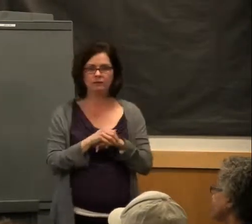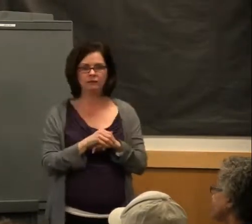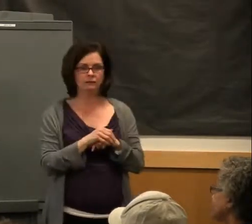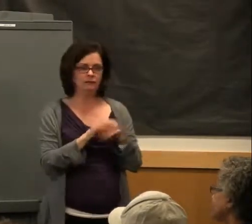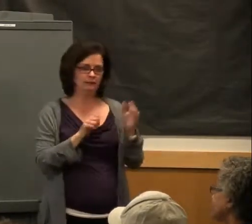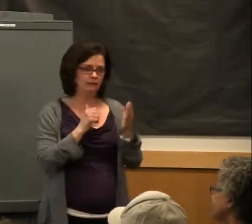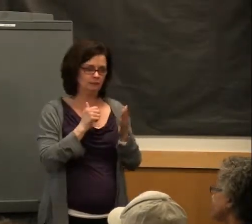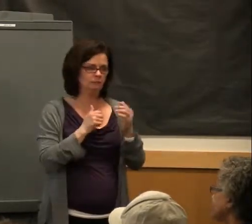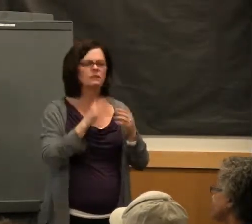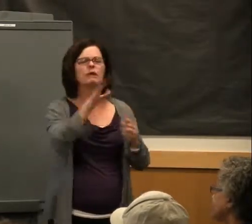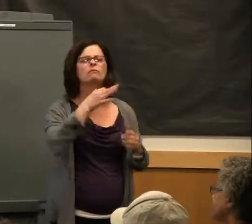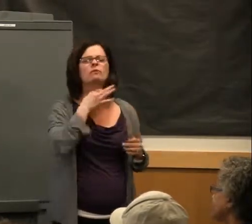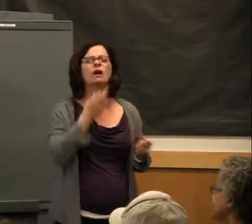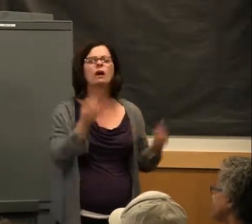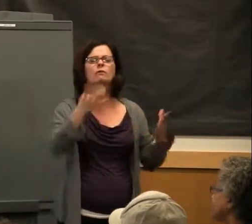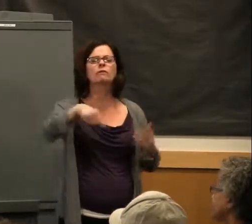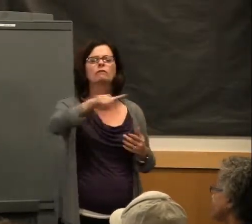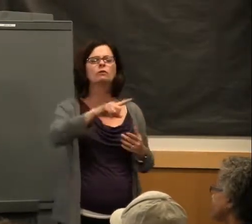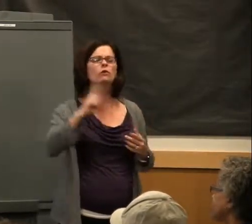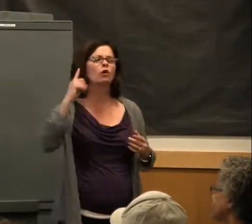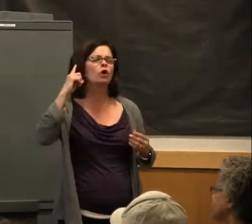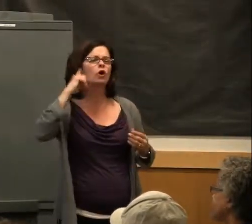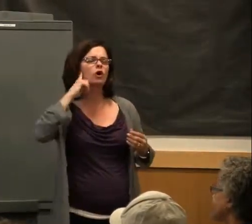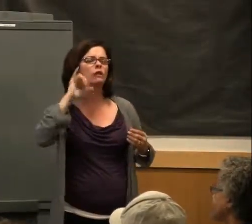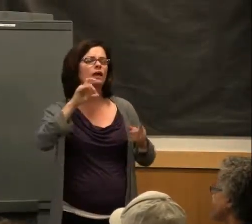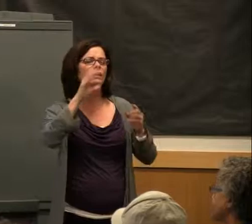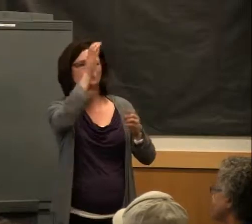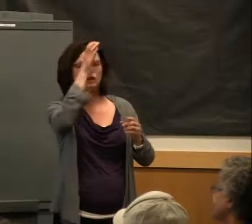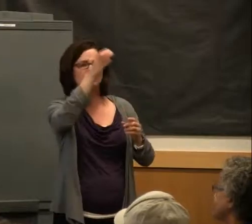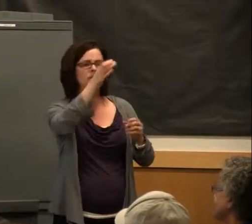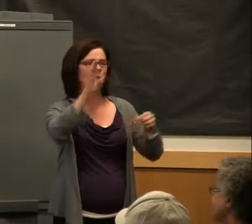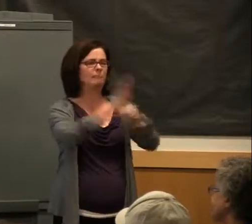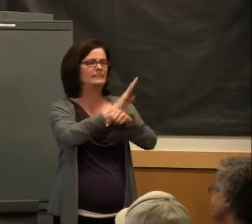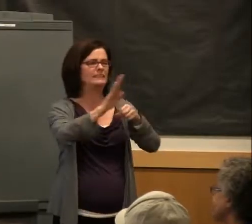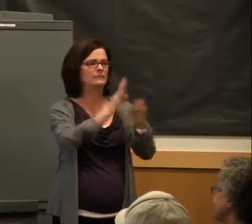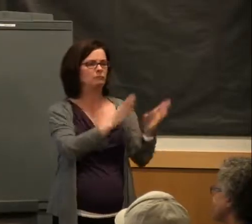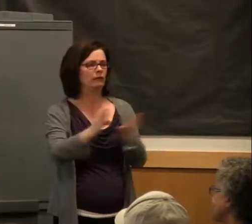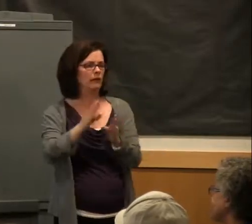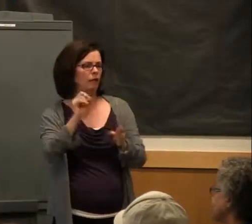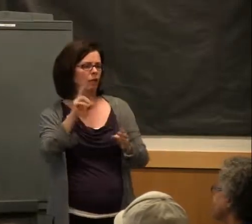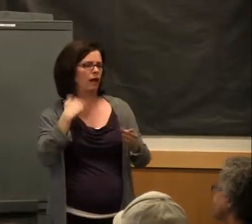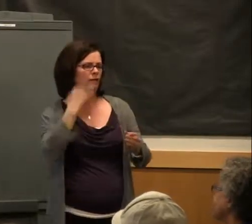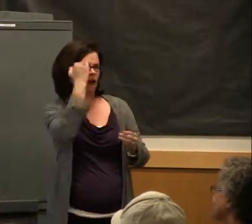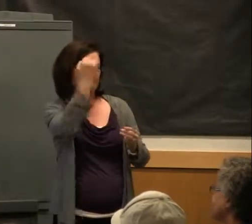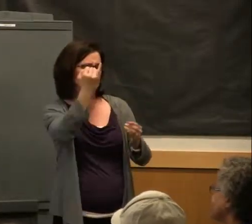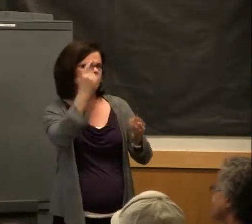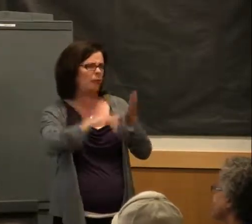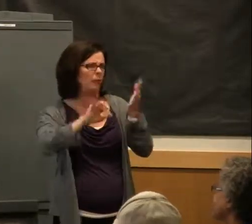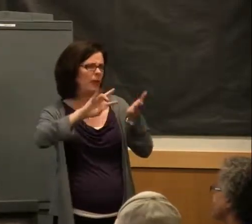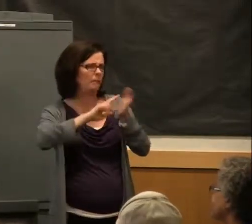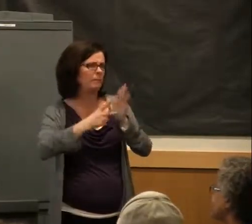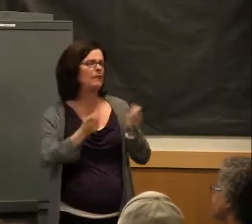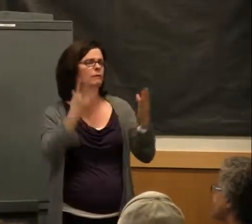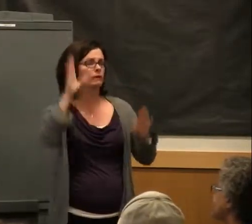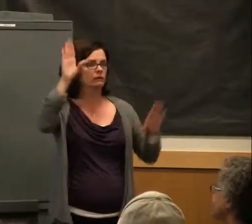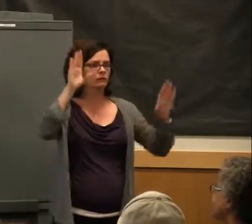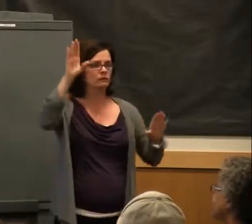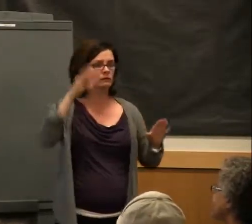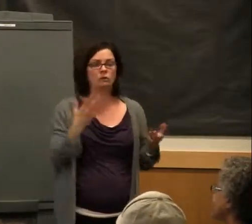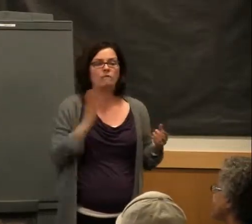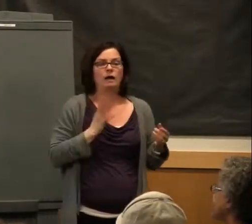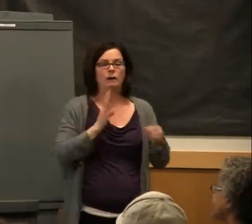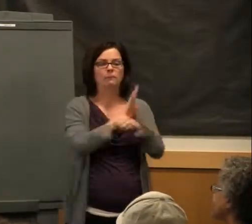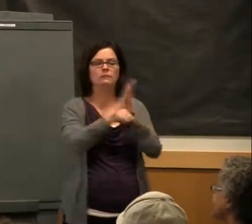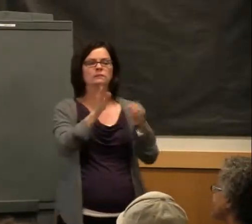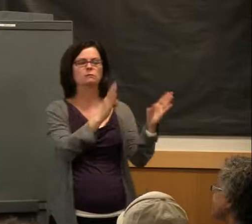So how many of you have heard business plan or have an idea of what a business plan is? What kind of stuff is going to